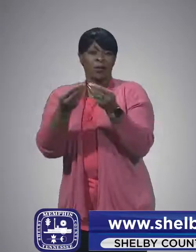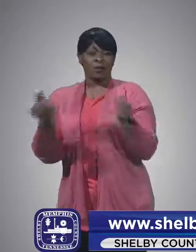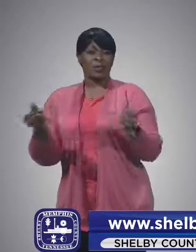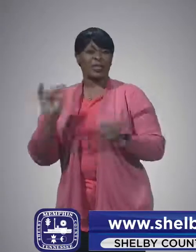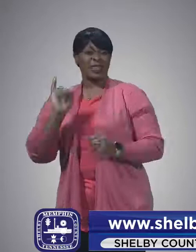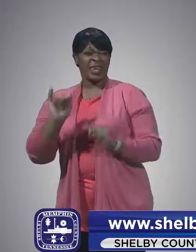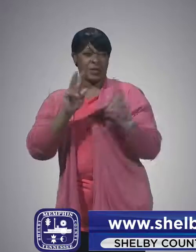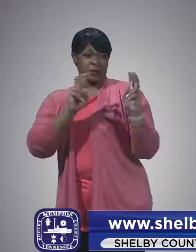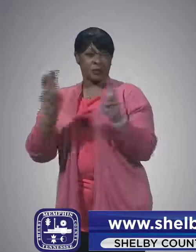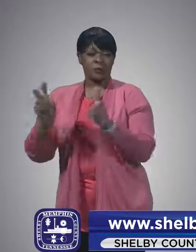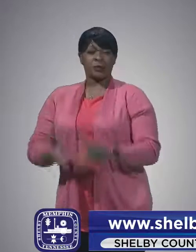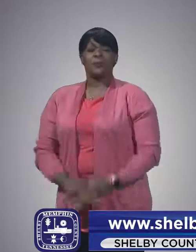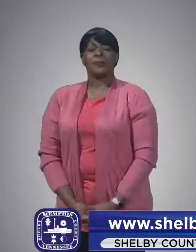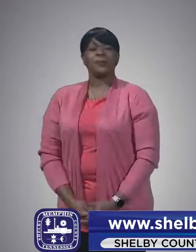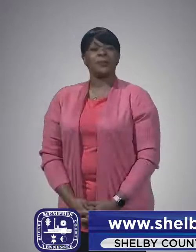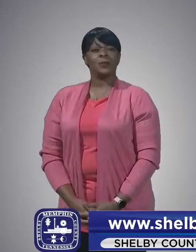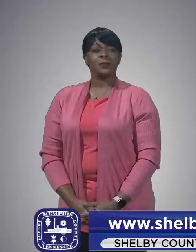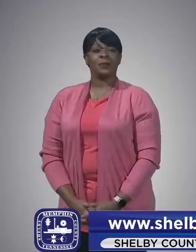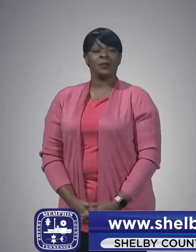issues.